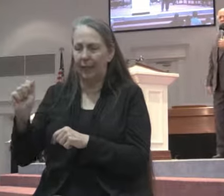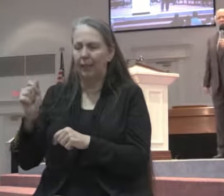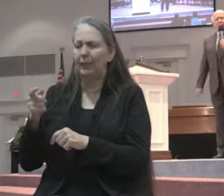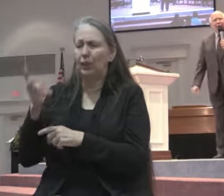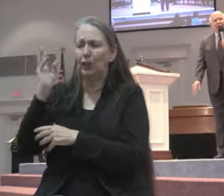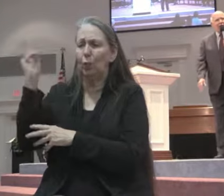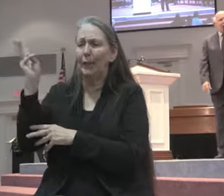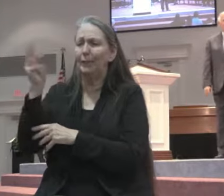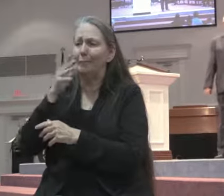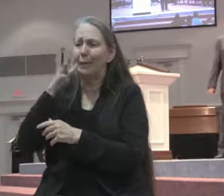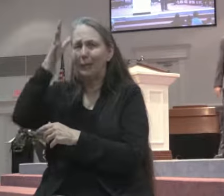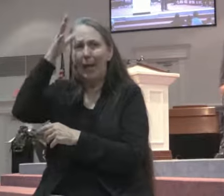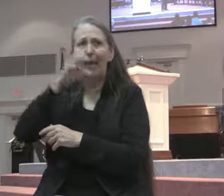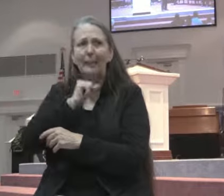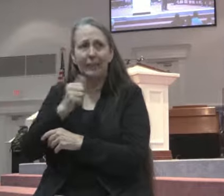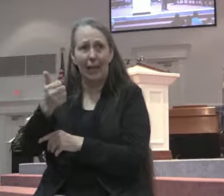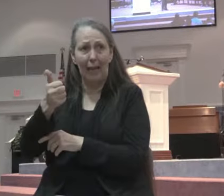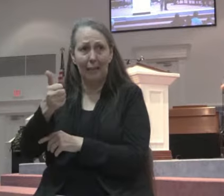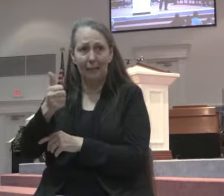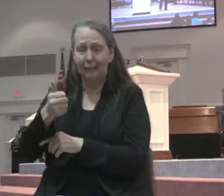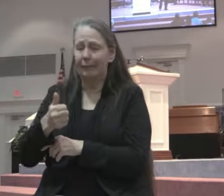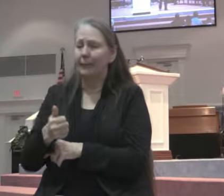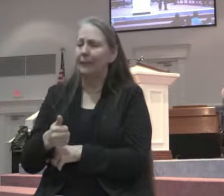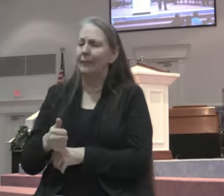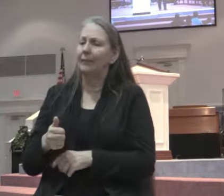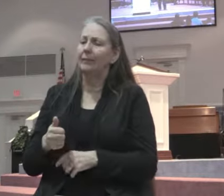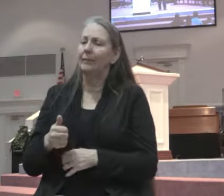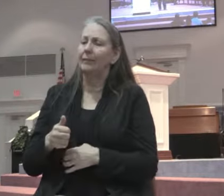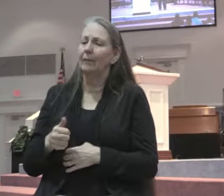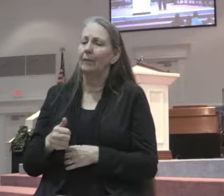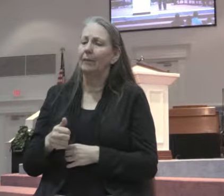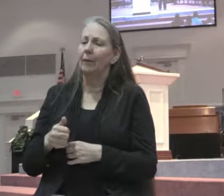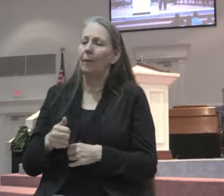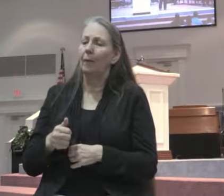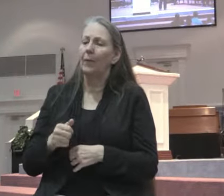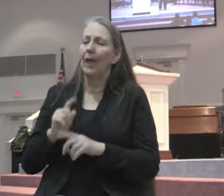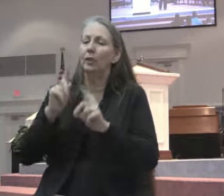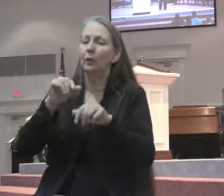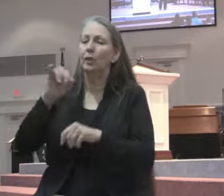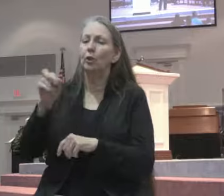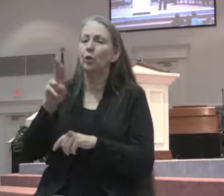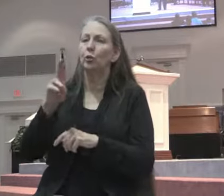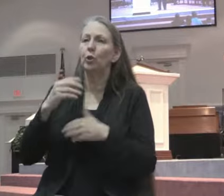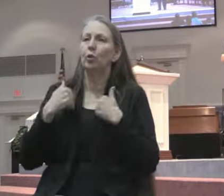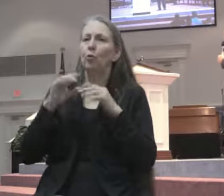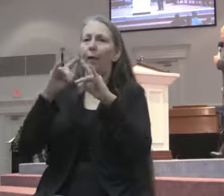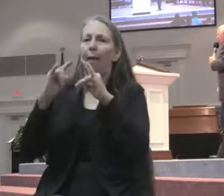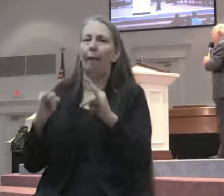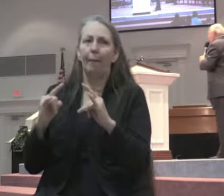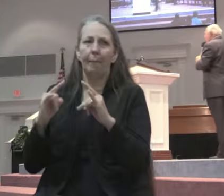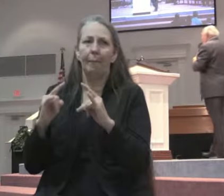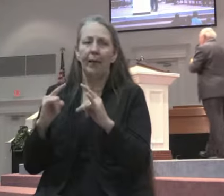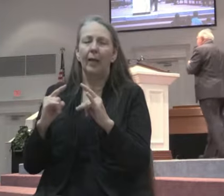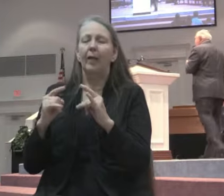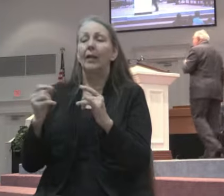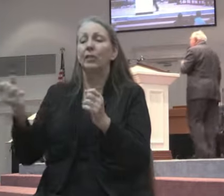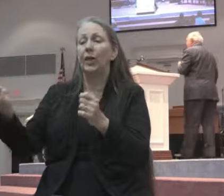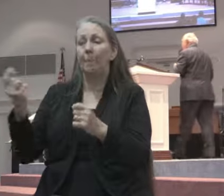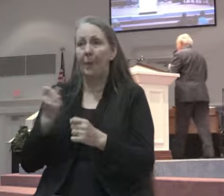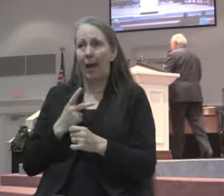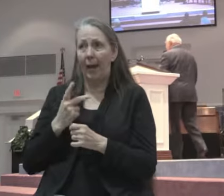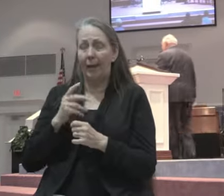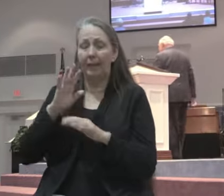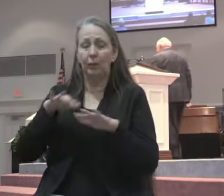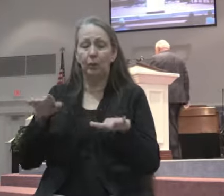And she was about 10 years old, and she went away to a junior youth camp. Came back, and we were having all the children